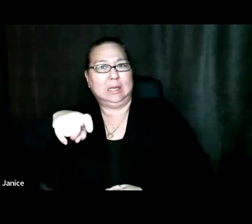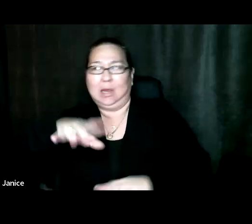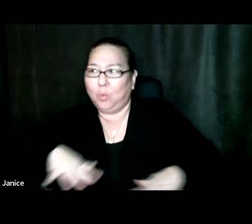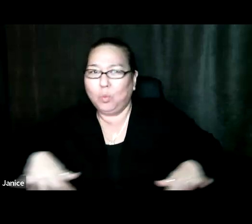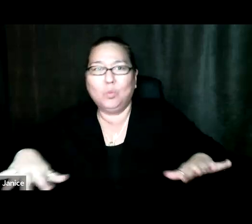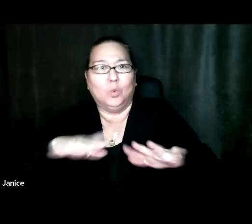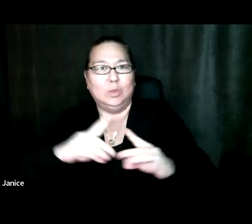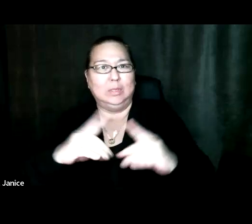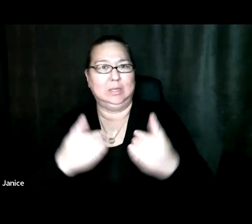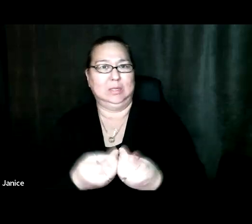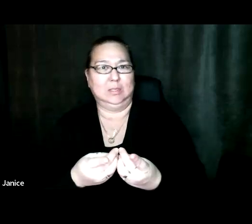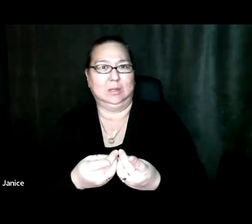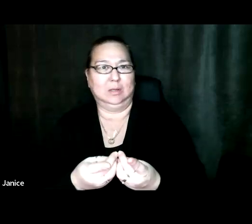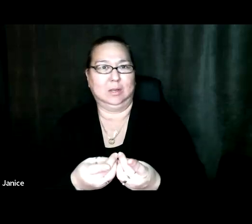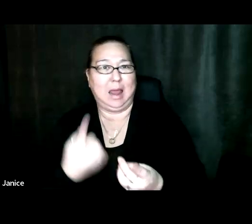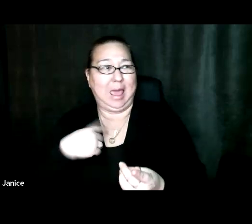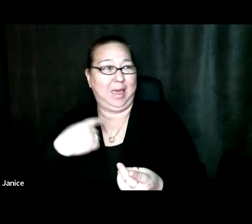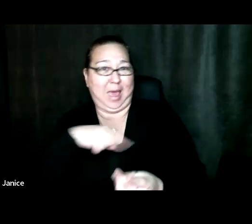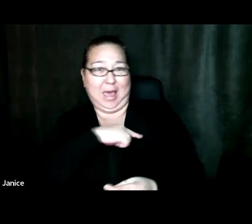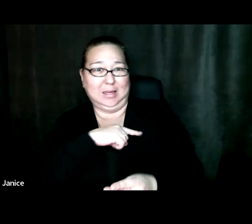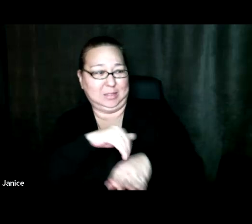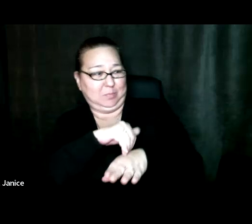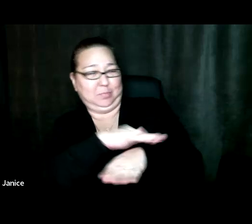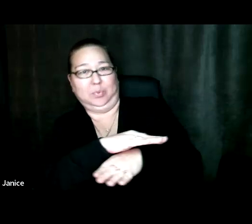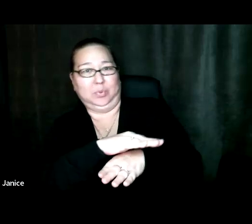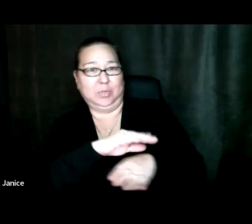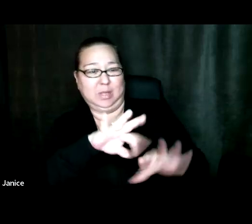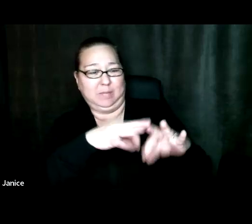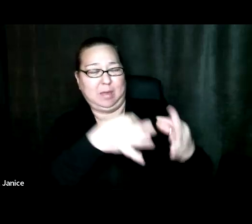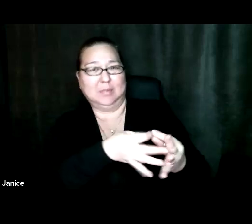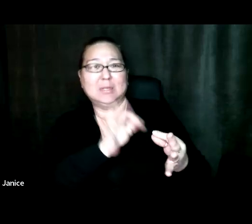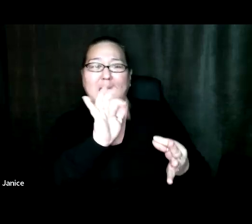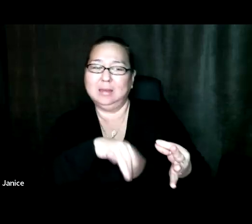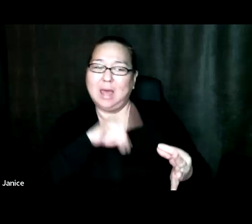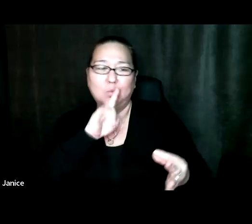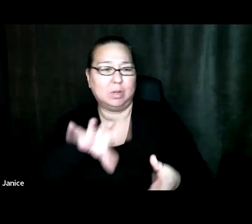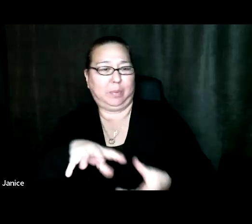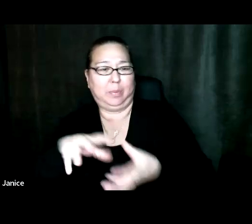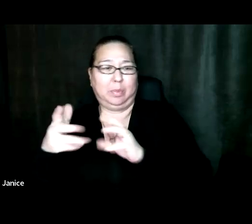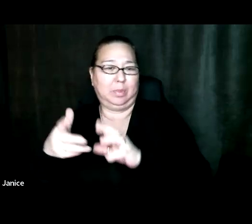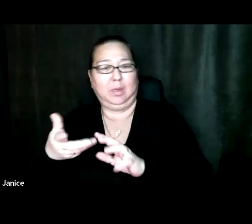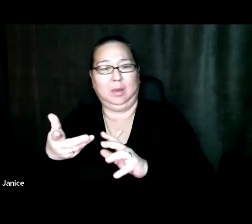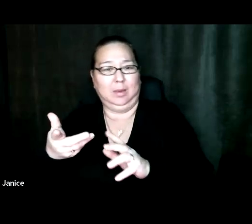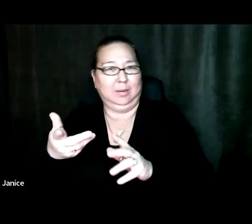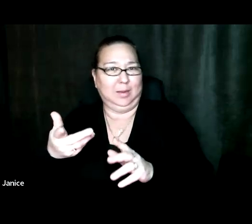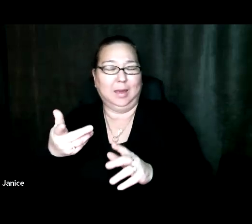district? How will turning away interested families help to improve the reputation and financial health of BPS? The decision